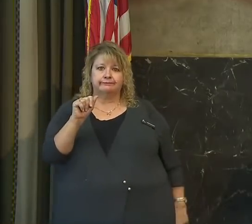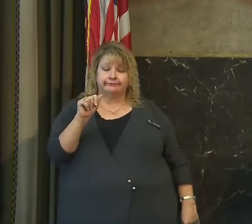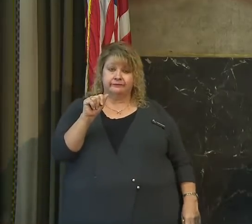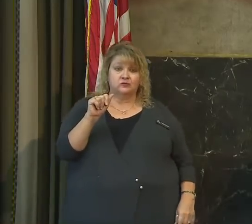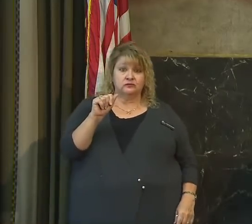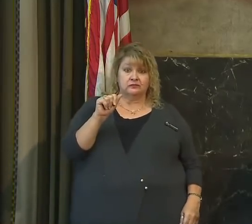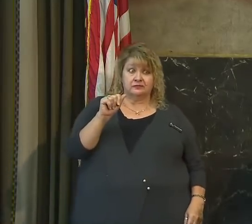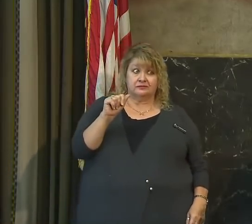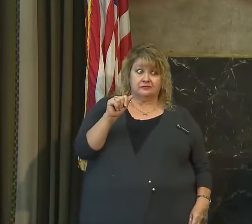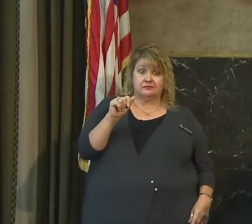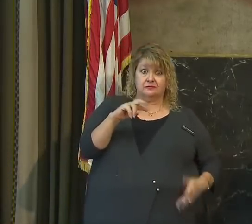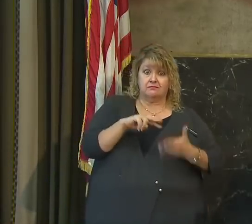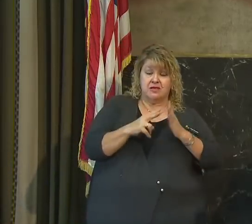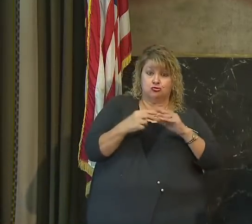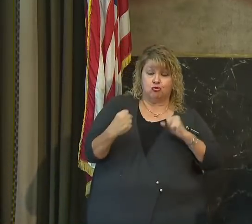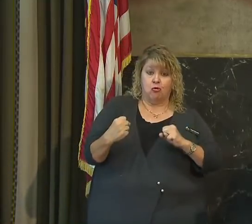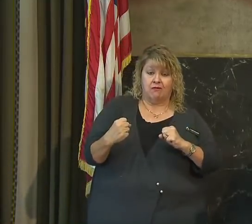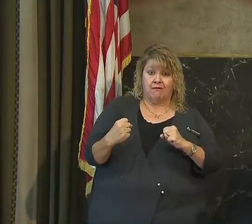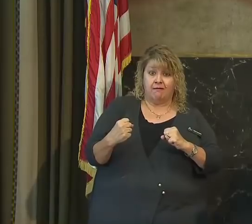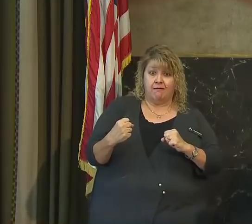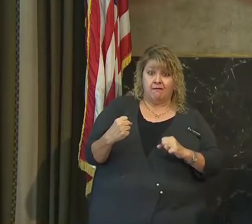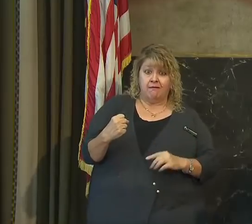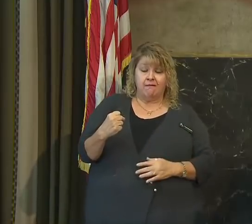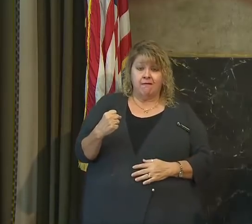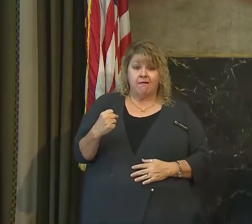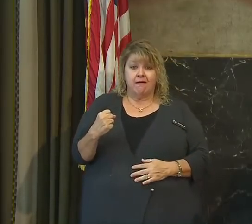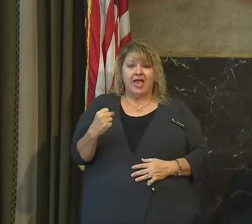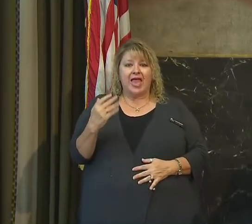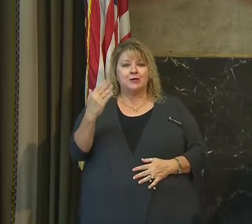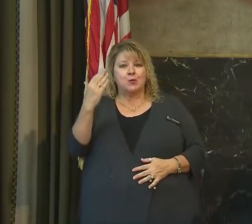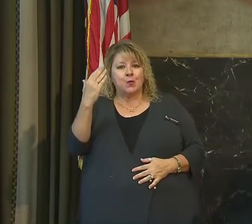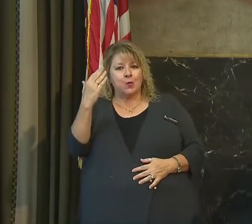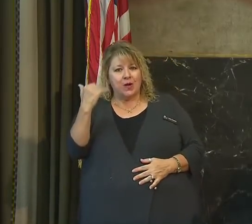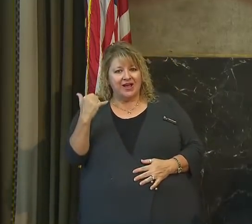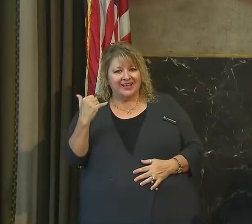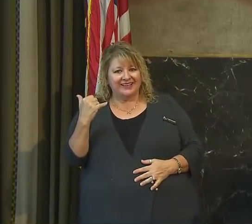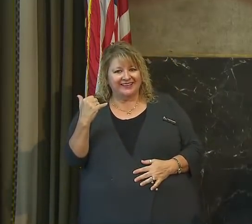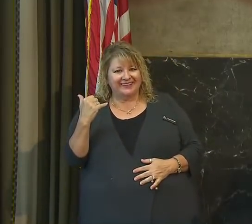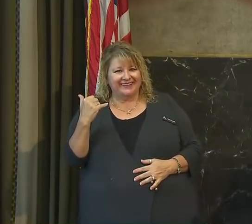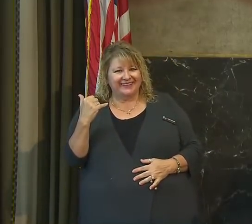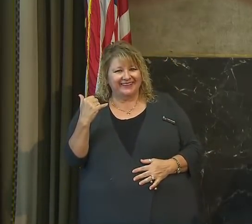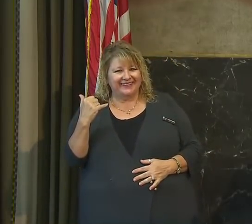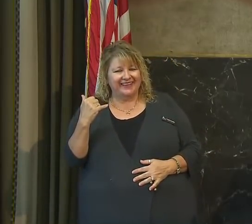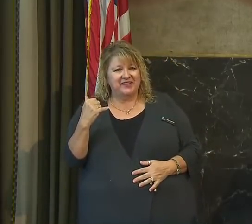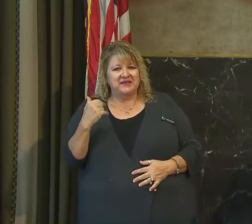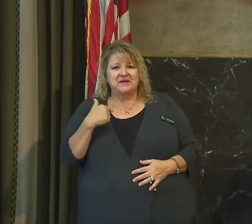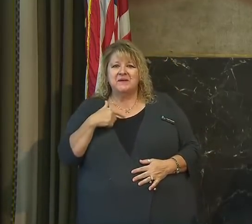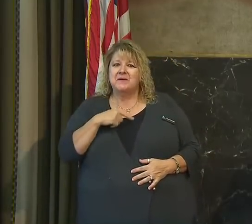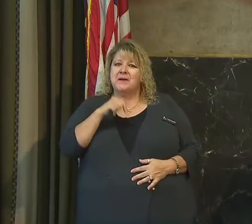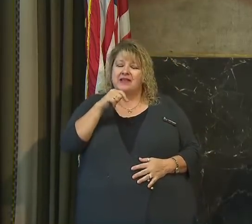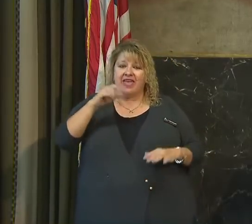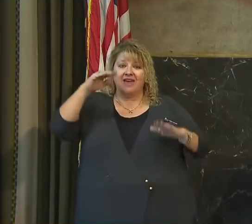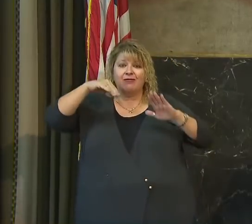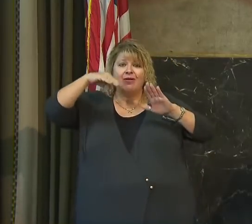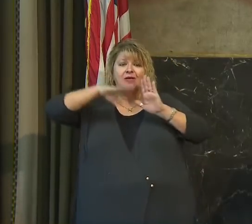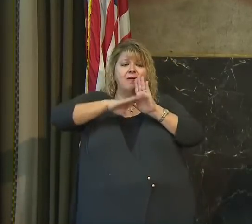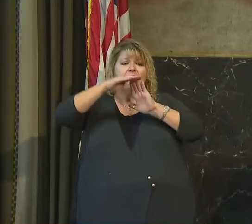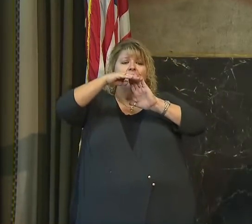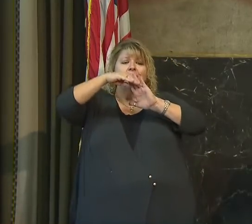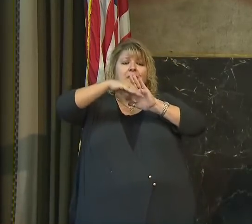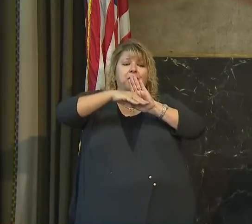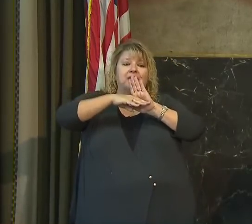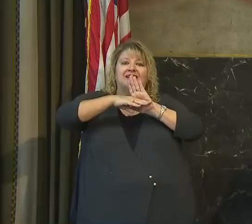And quite frankly, it's also because we didn't take full advantage of the time that we had to get a